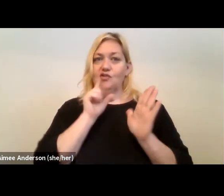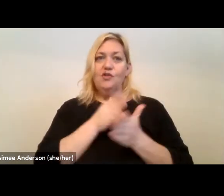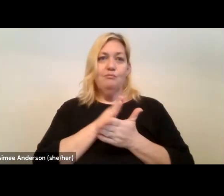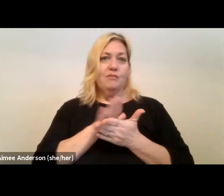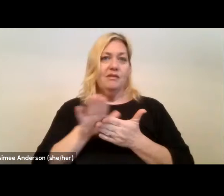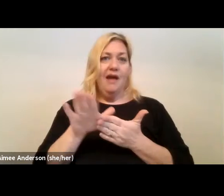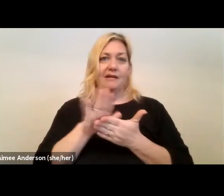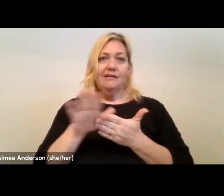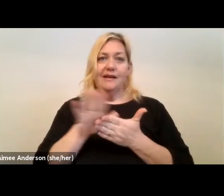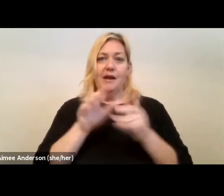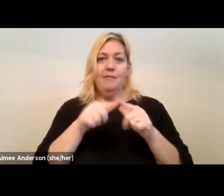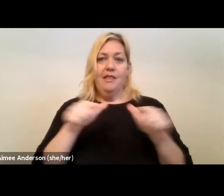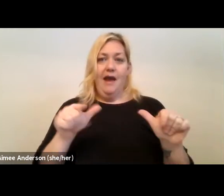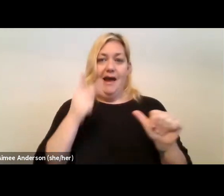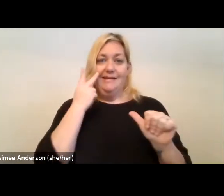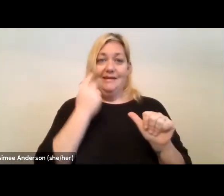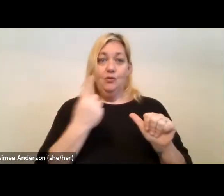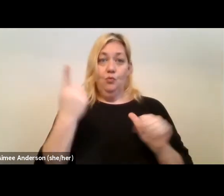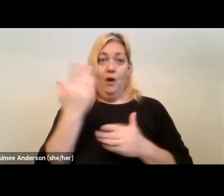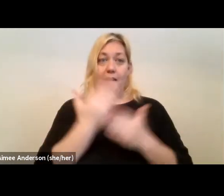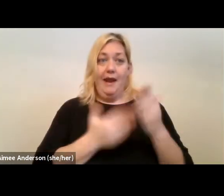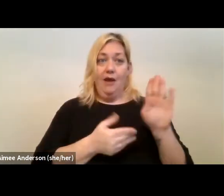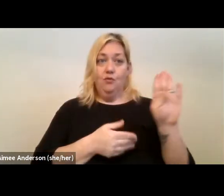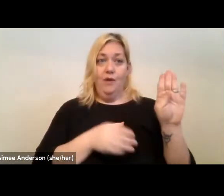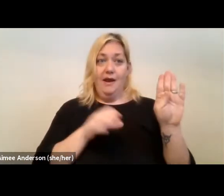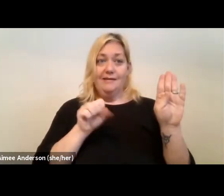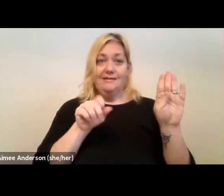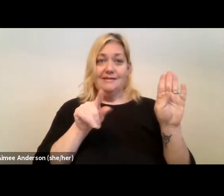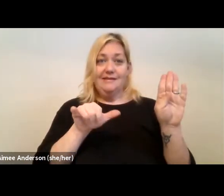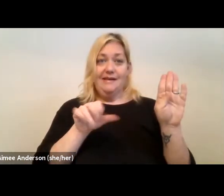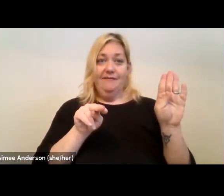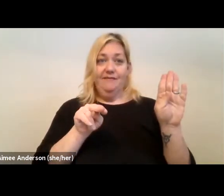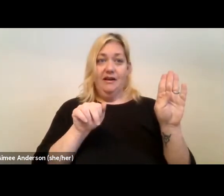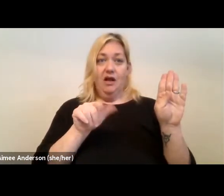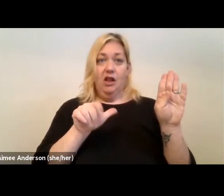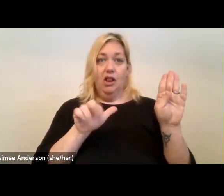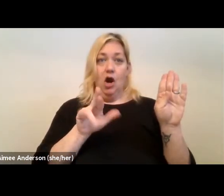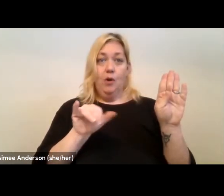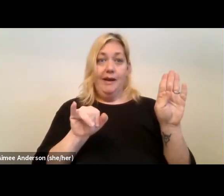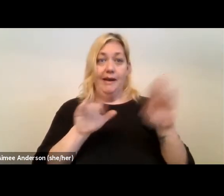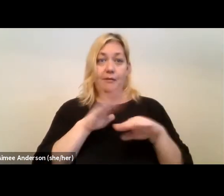I do see a hand raised. Mr. Alari?